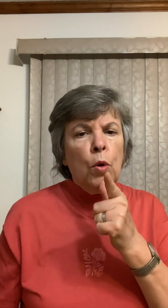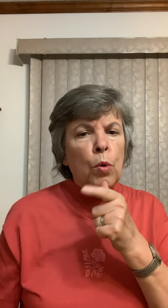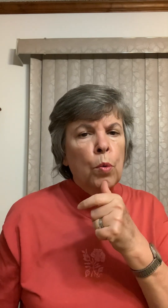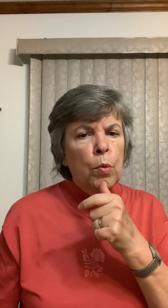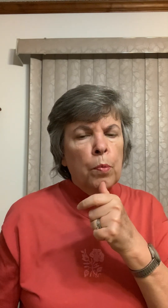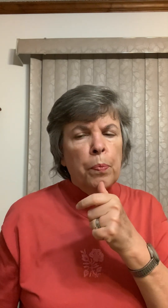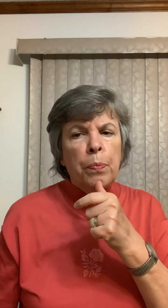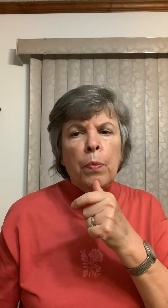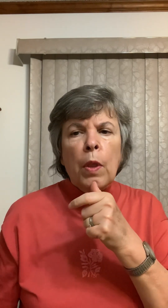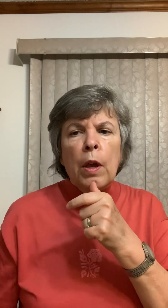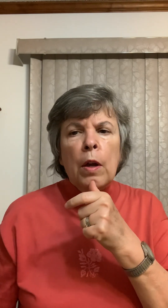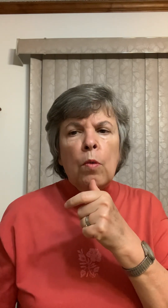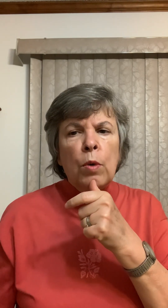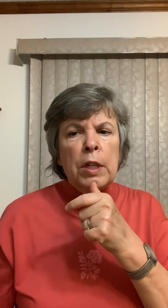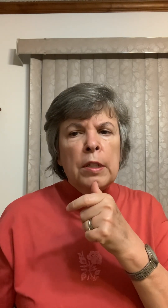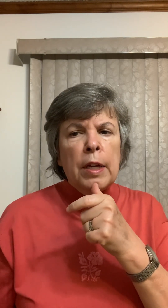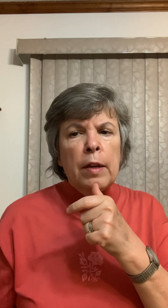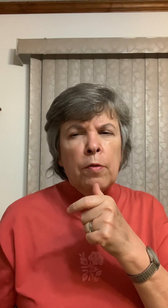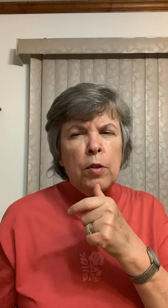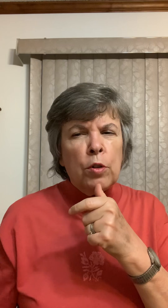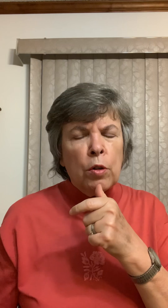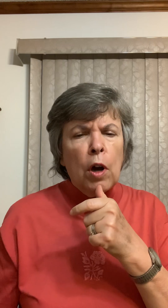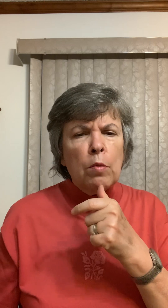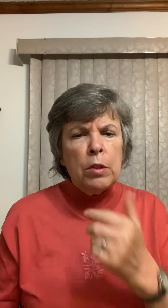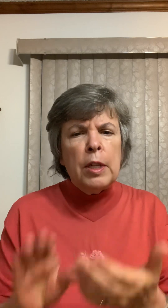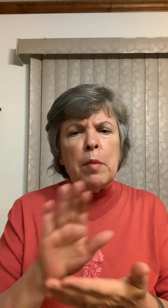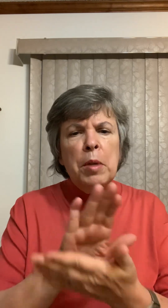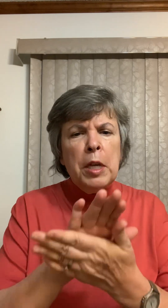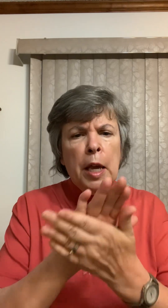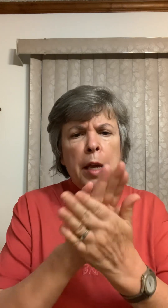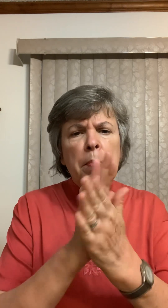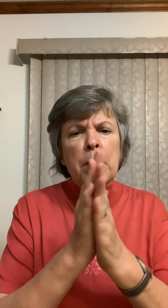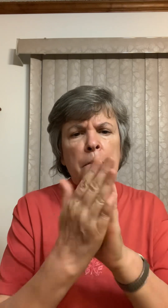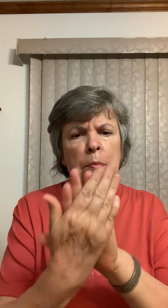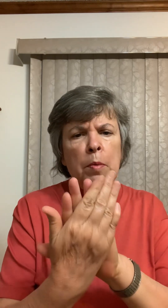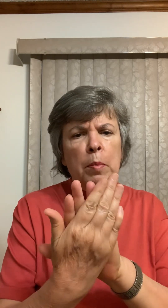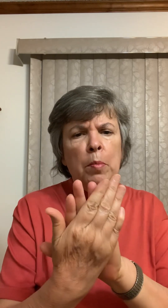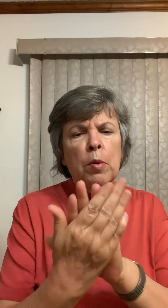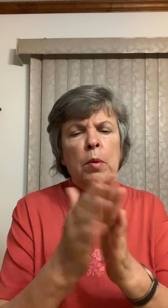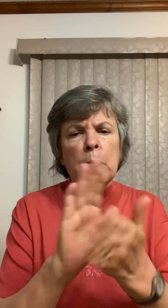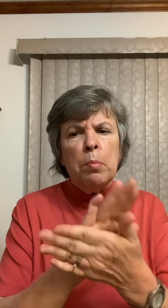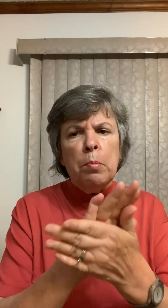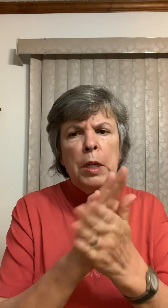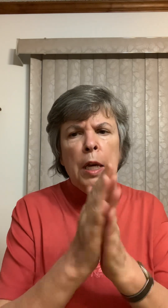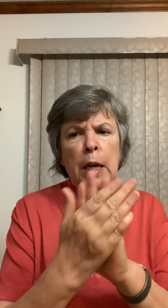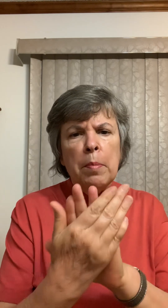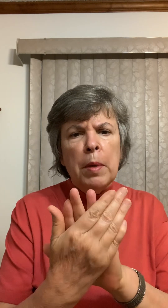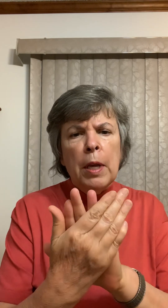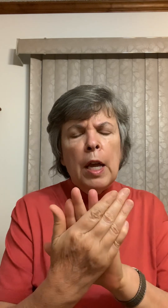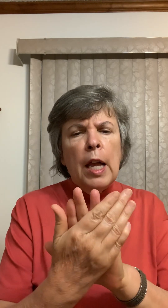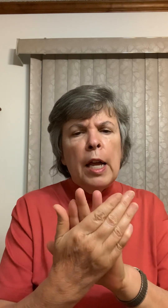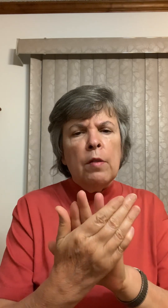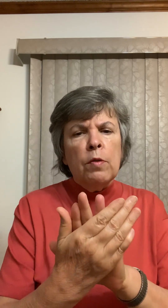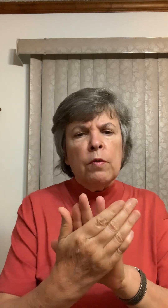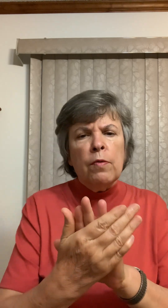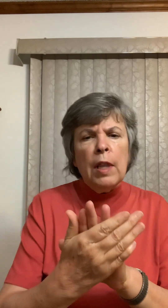Who? We're going to say, for took on, we'll say became. Remember, became. And for